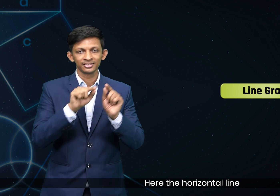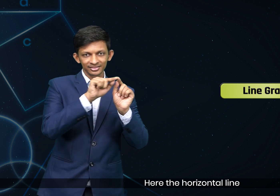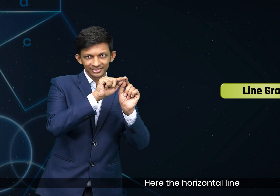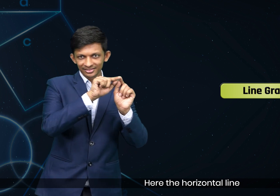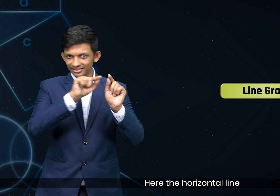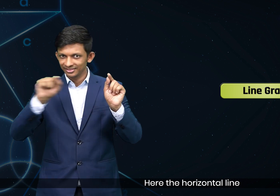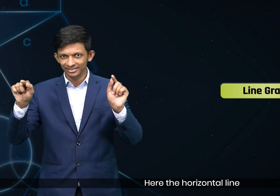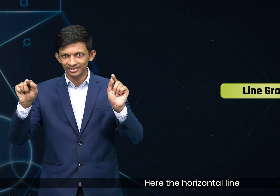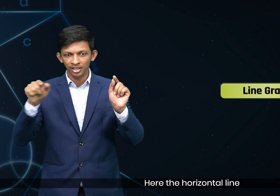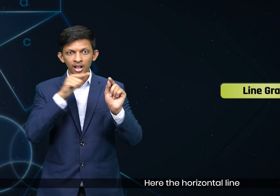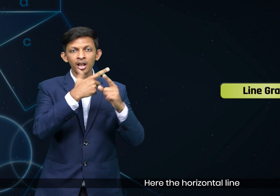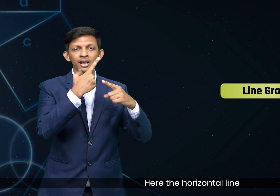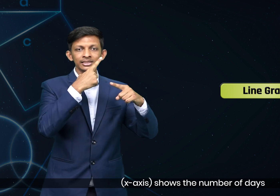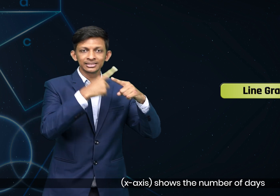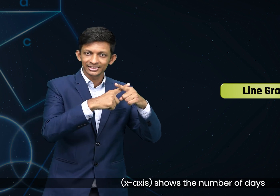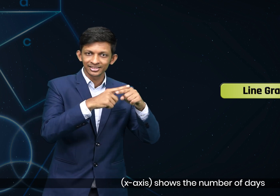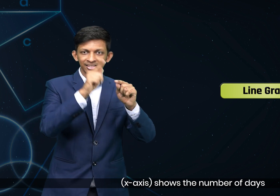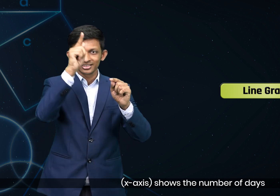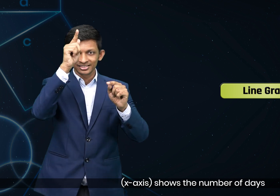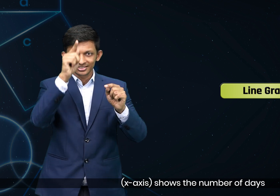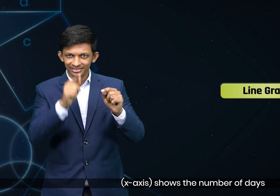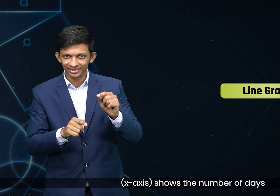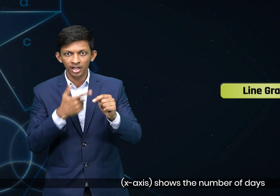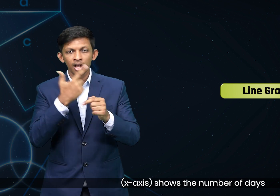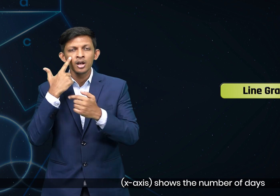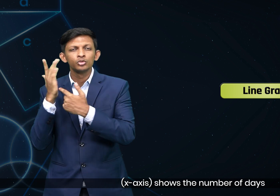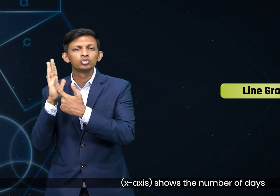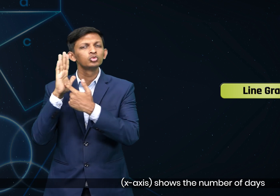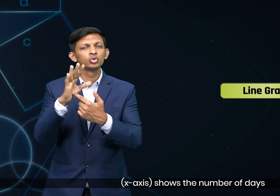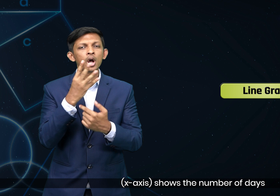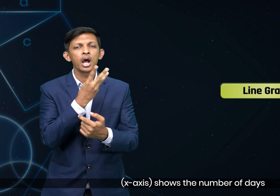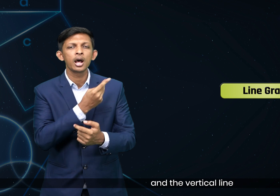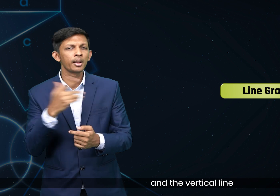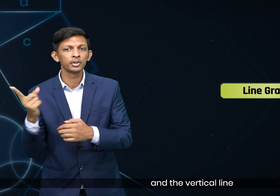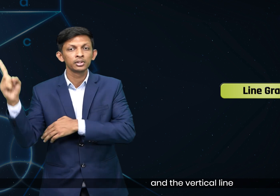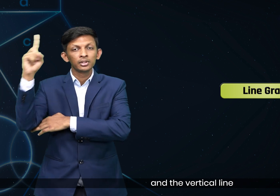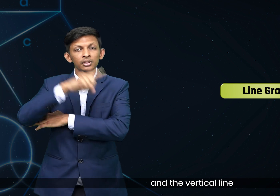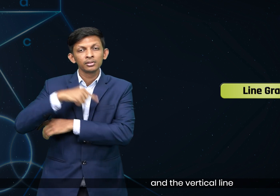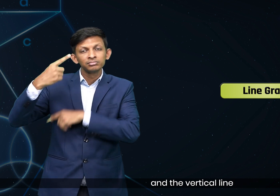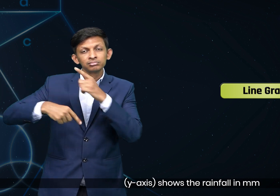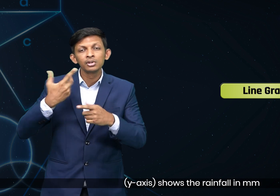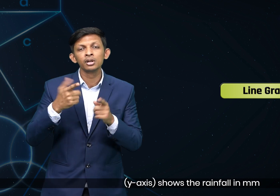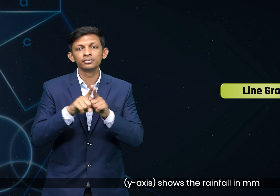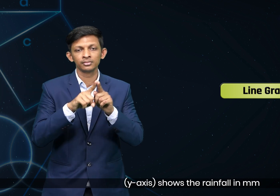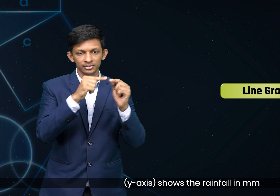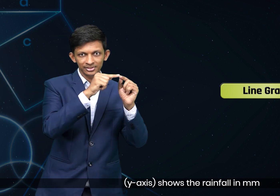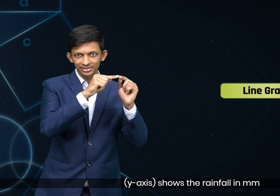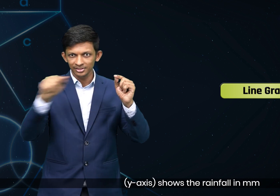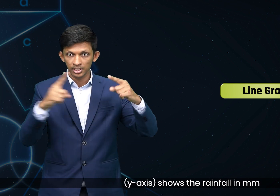Here, the horizontal line x-axis shows the number of days and the vertical line y-axis shows the rainfall